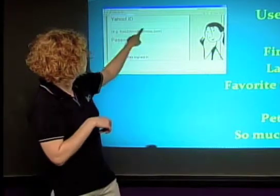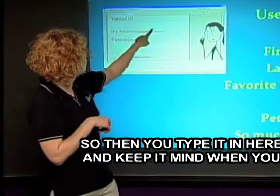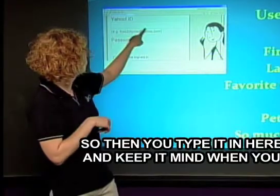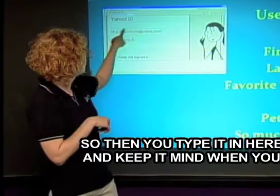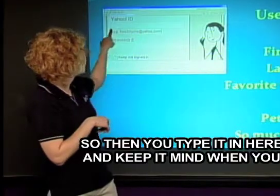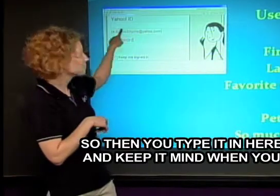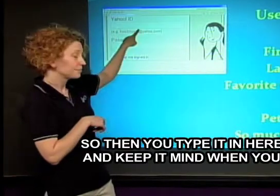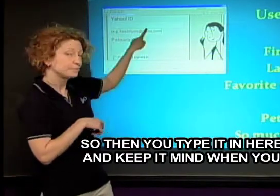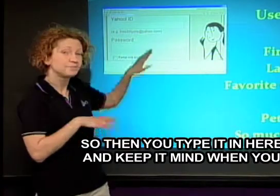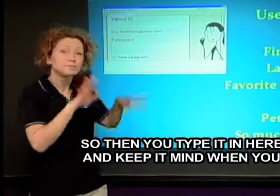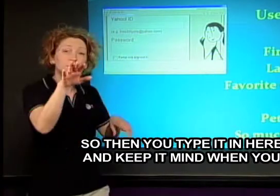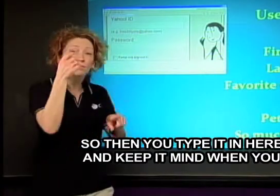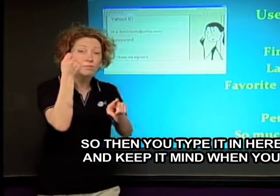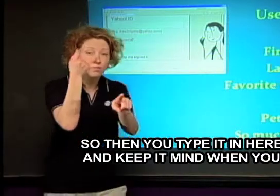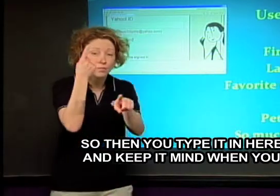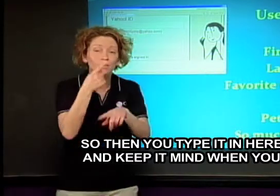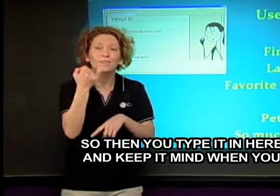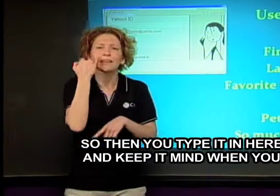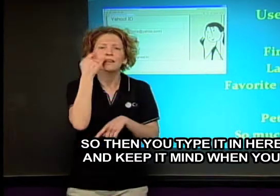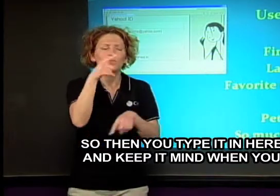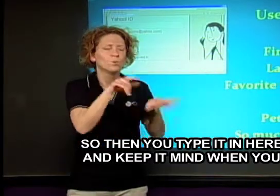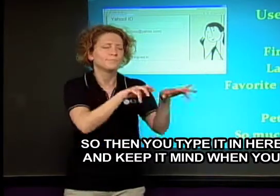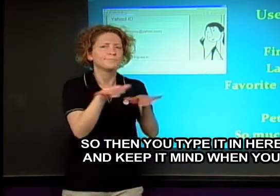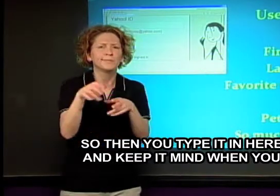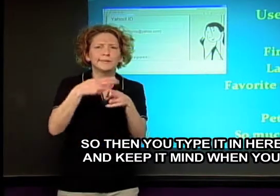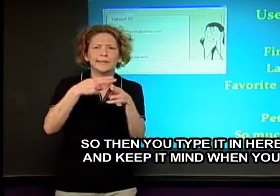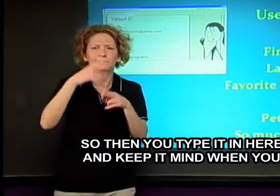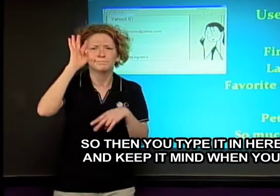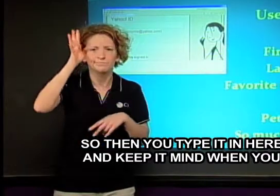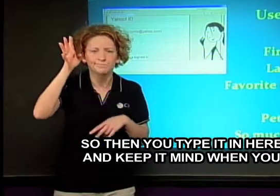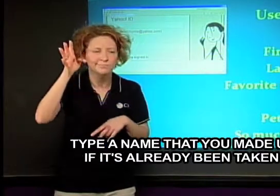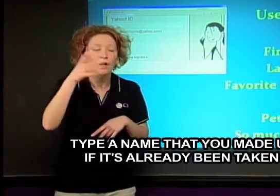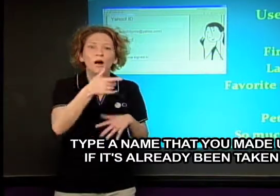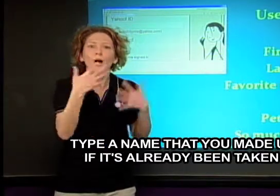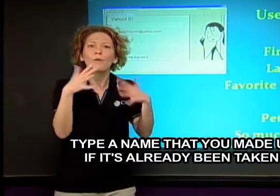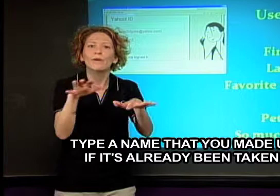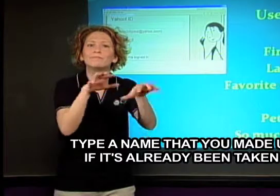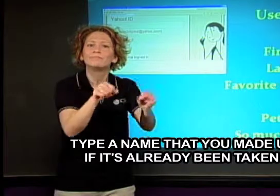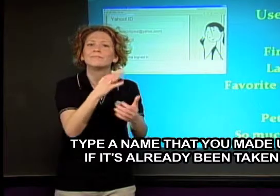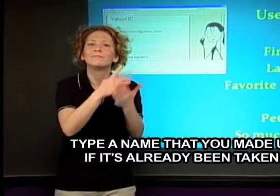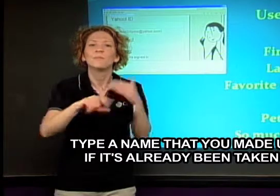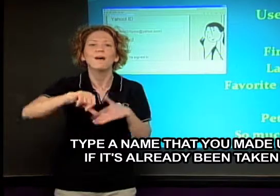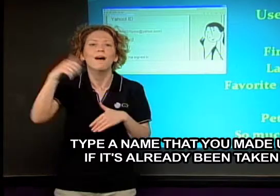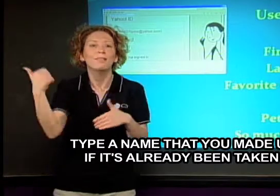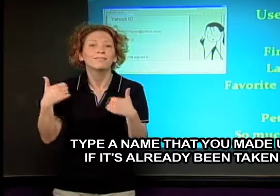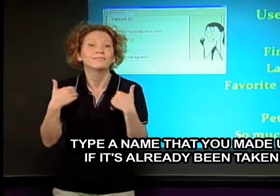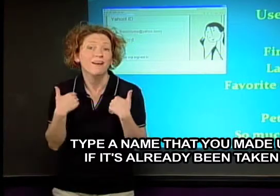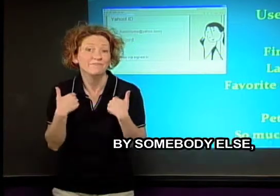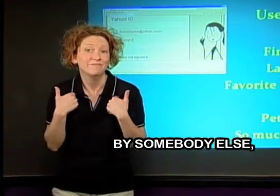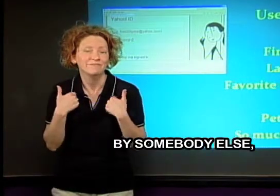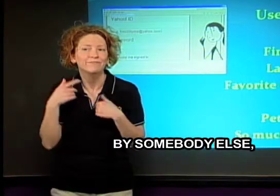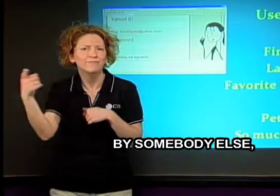So then you type it in here. And keep in mind, when you type a name that you made up, if it's already been taken by somebody